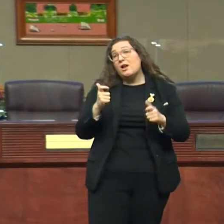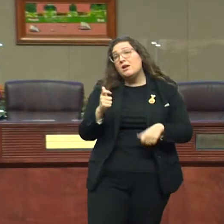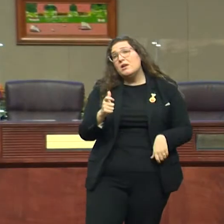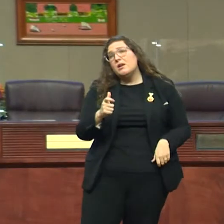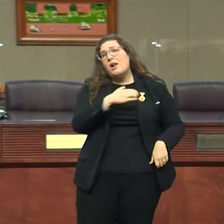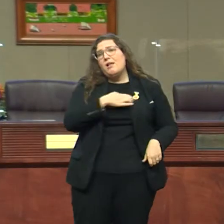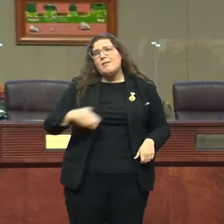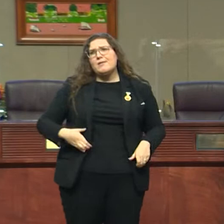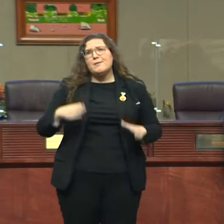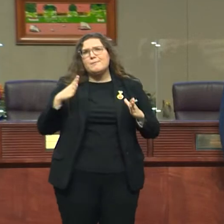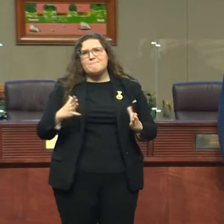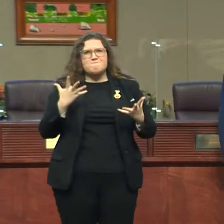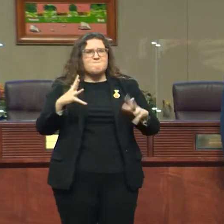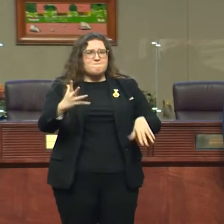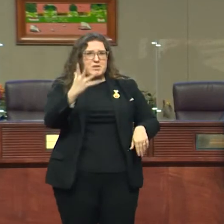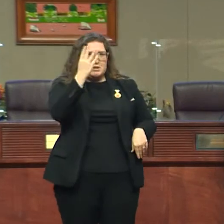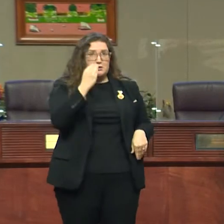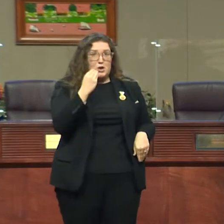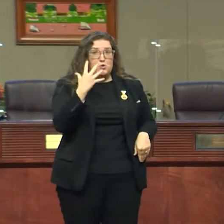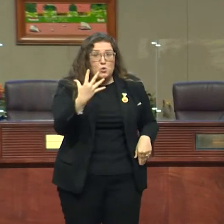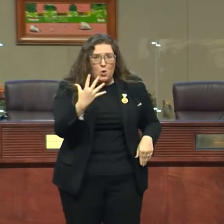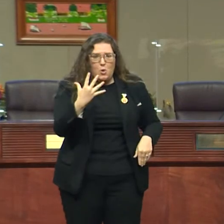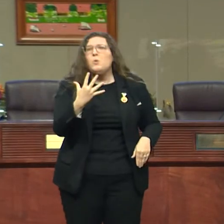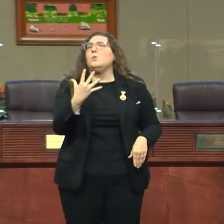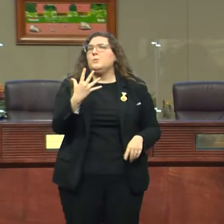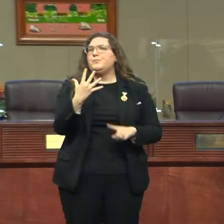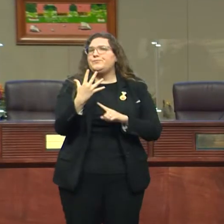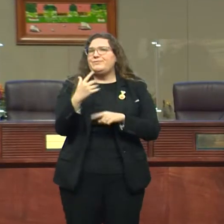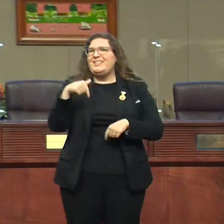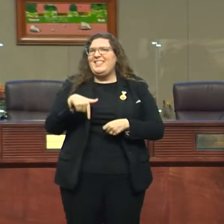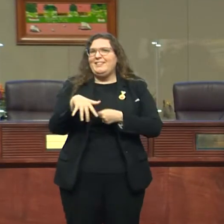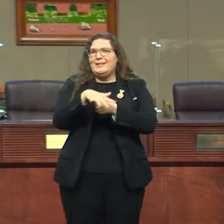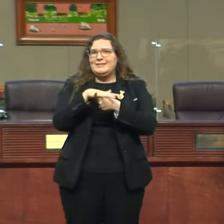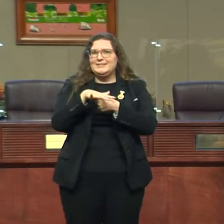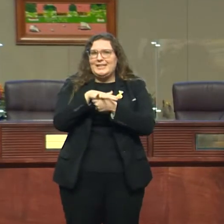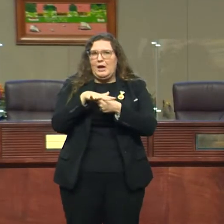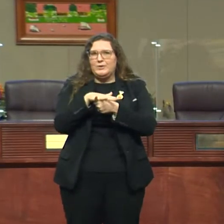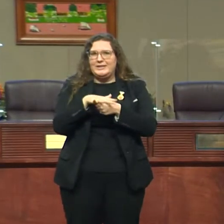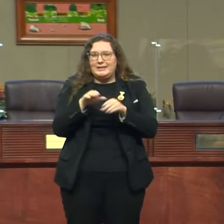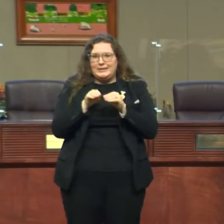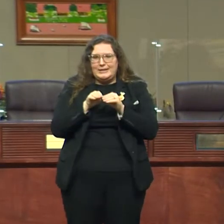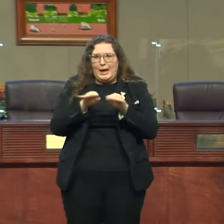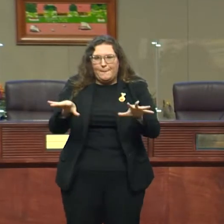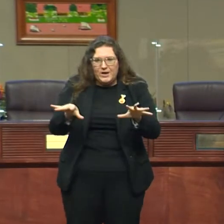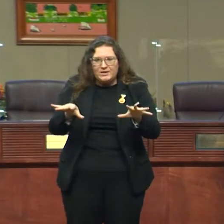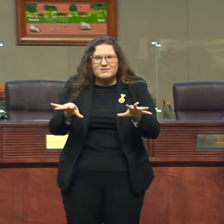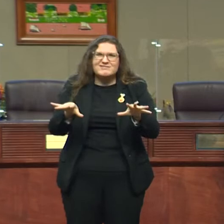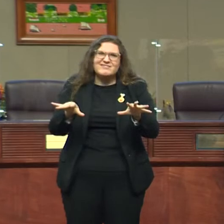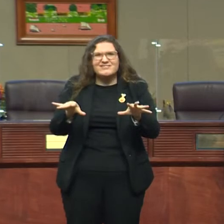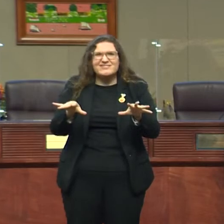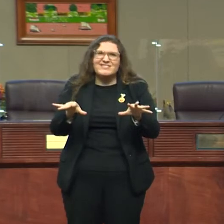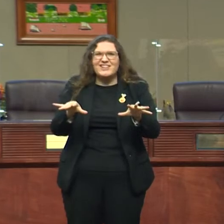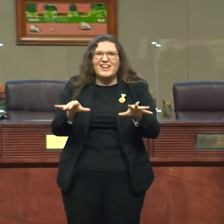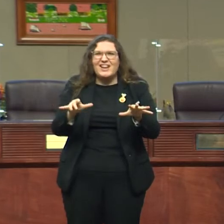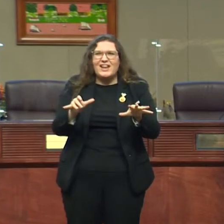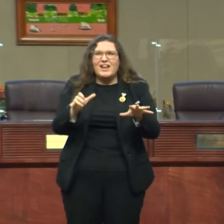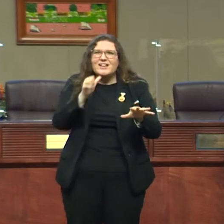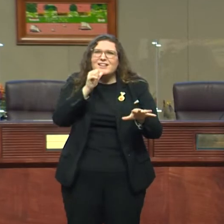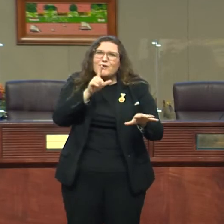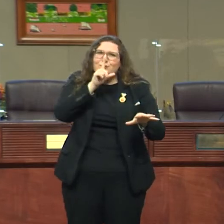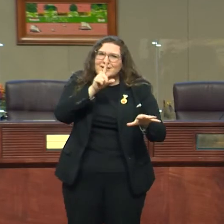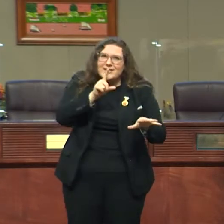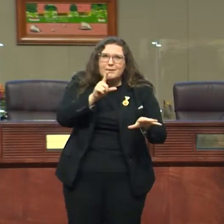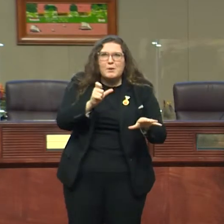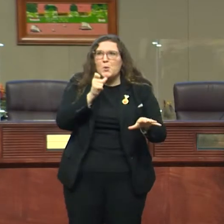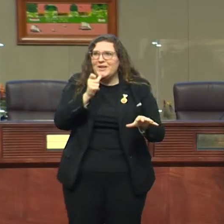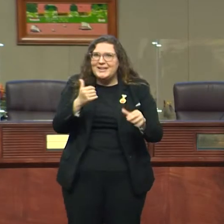jail. And the surprise about this is not that we have an outbreak, is that we didn't have that many outbreaks during